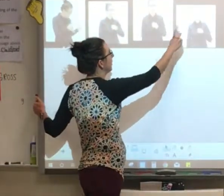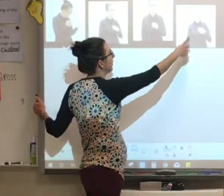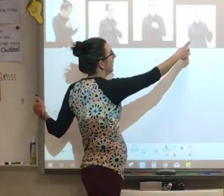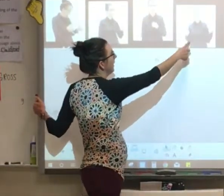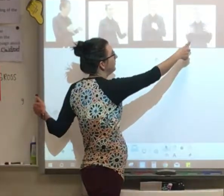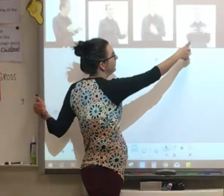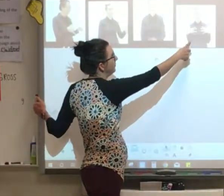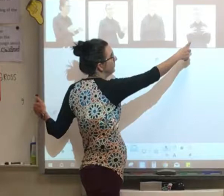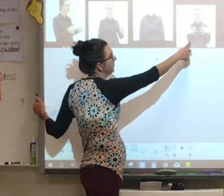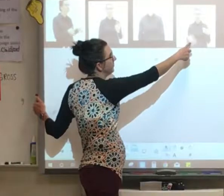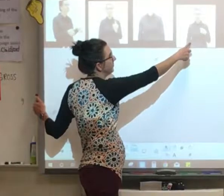Okay?